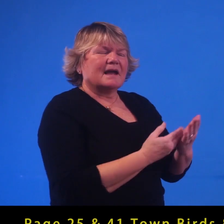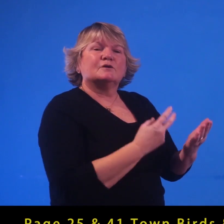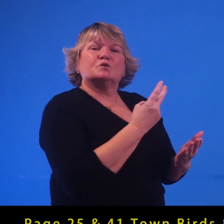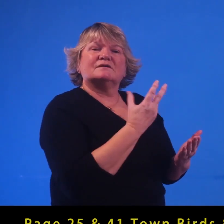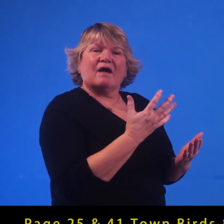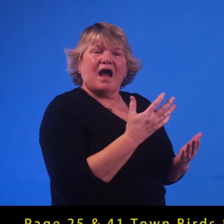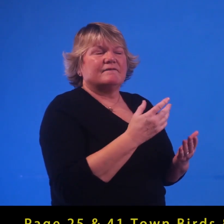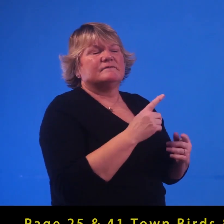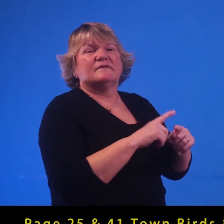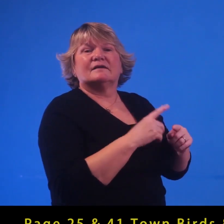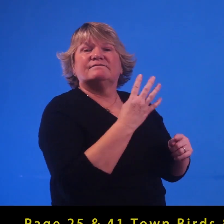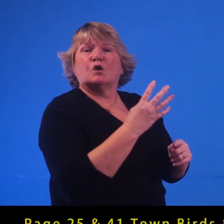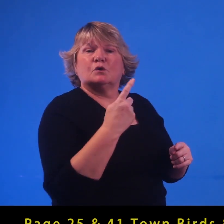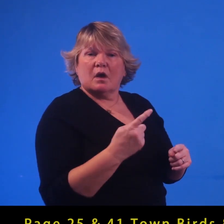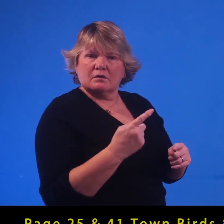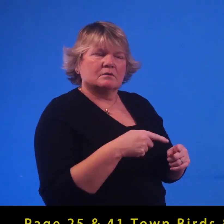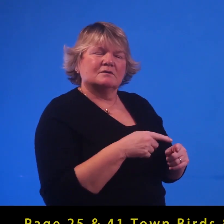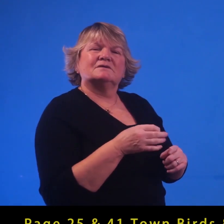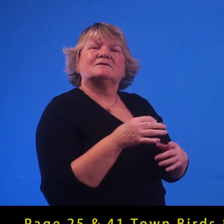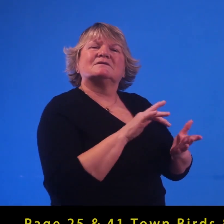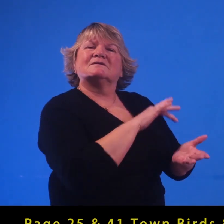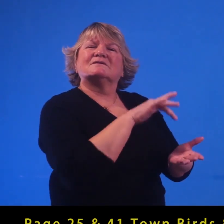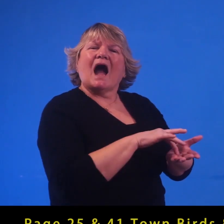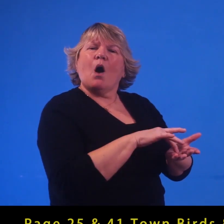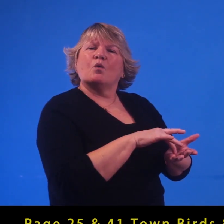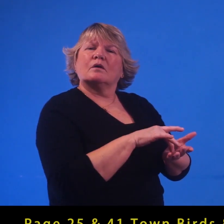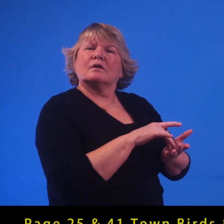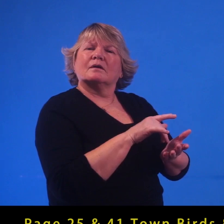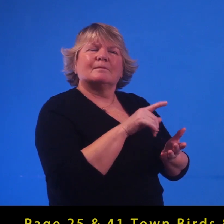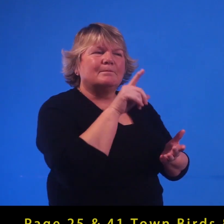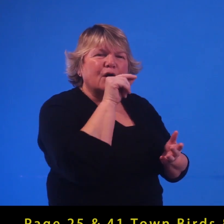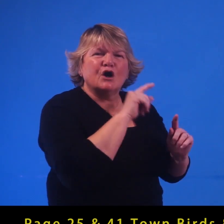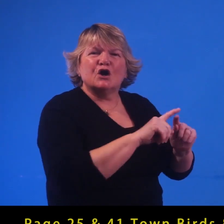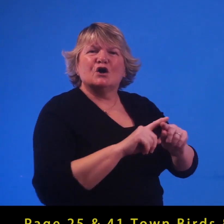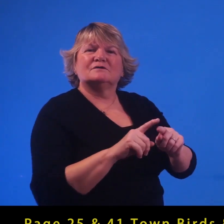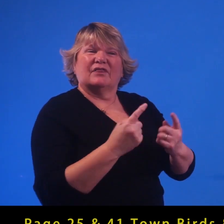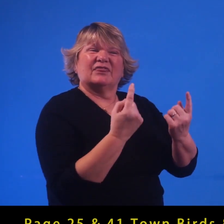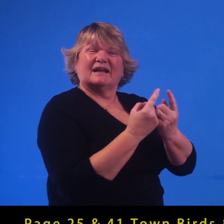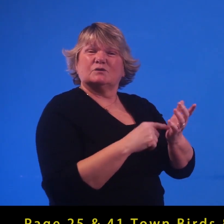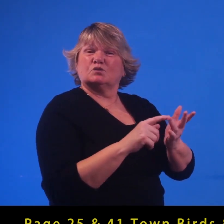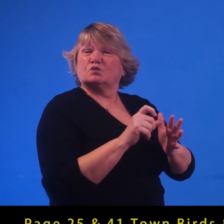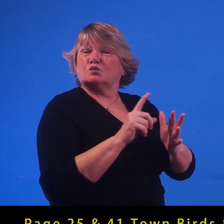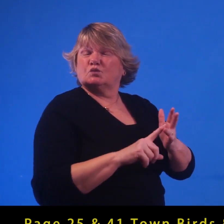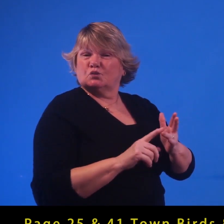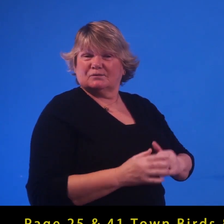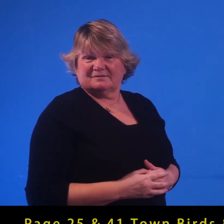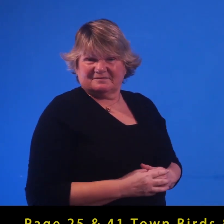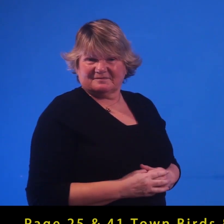Page 25 and 41. Town birds and things to do.